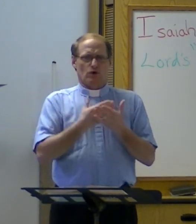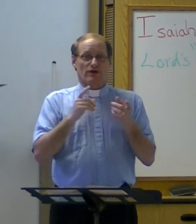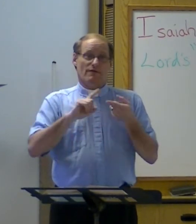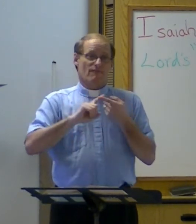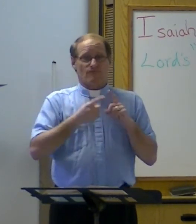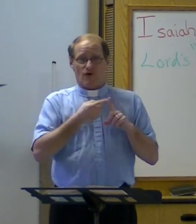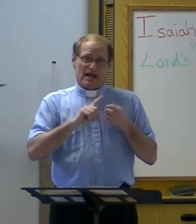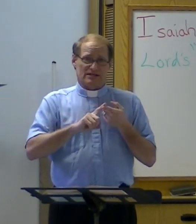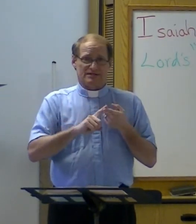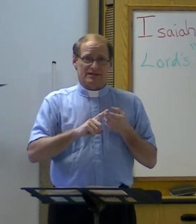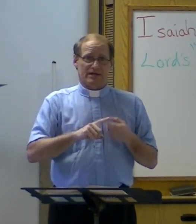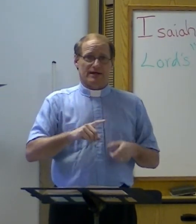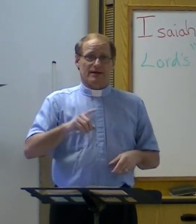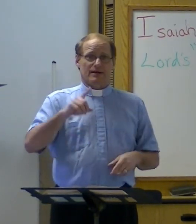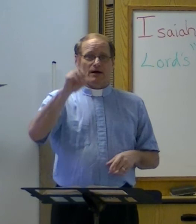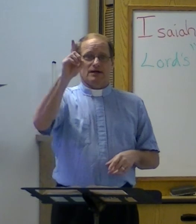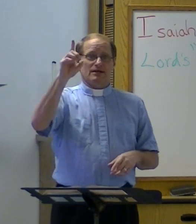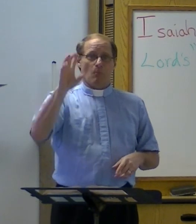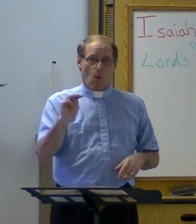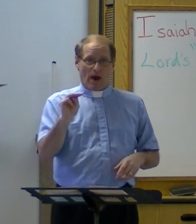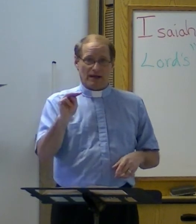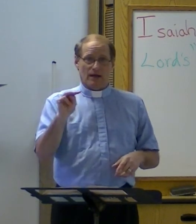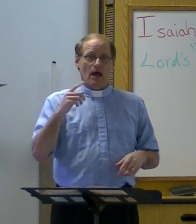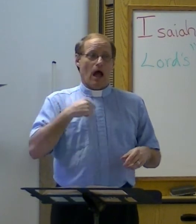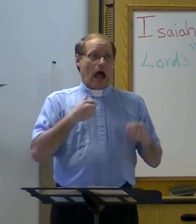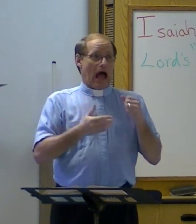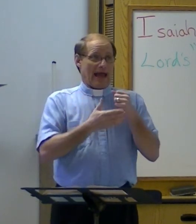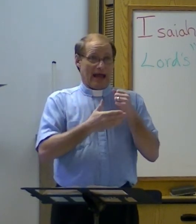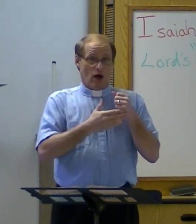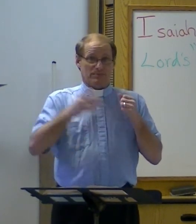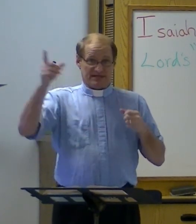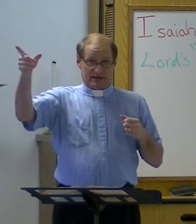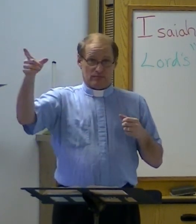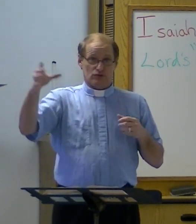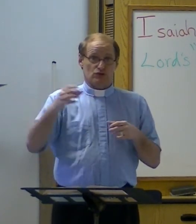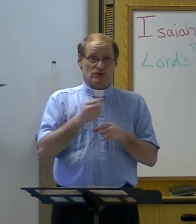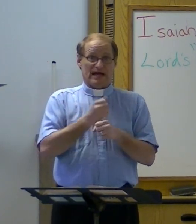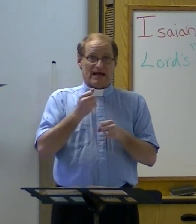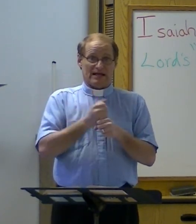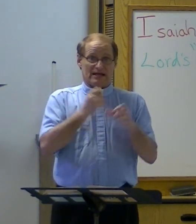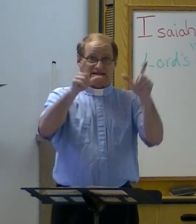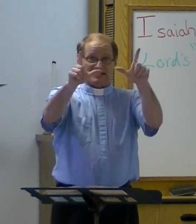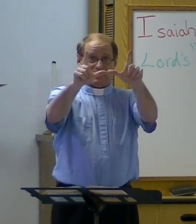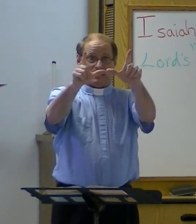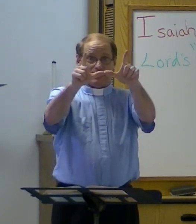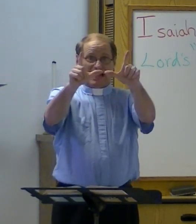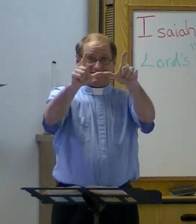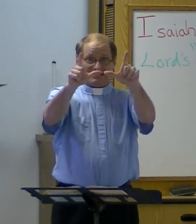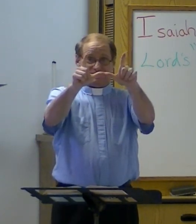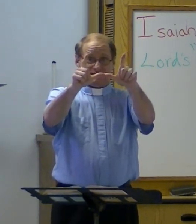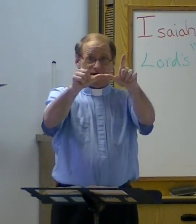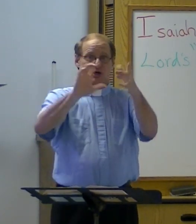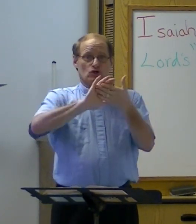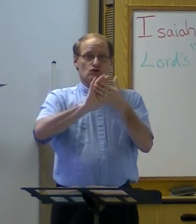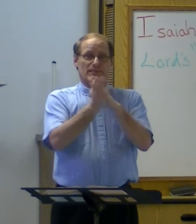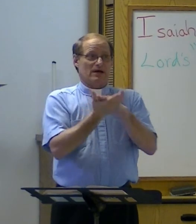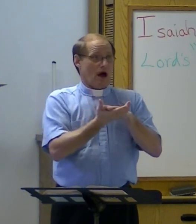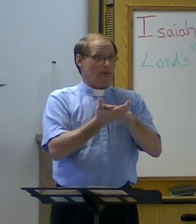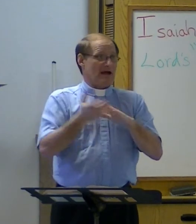good friends in Des Moines. I helped him to get his license to become